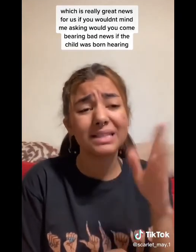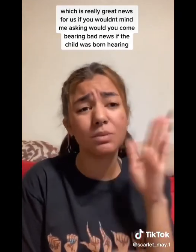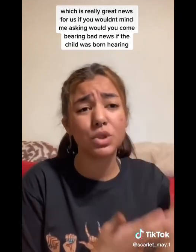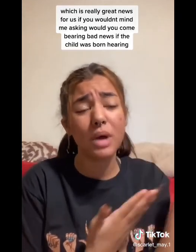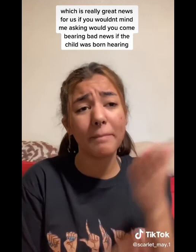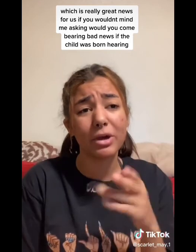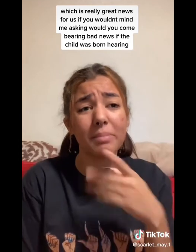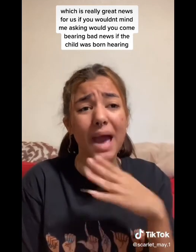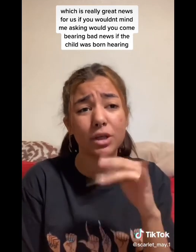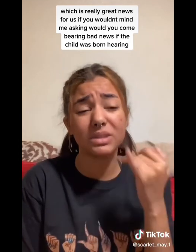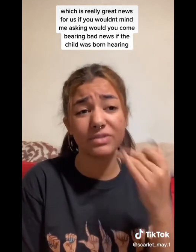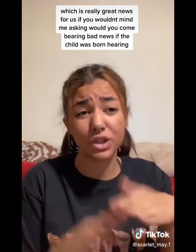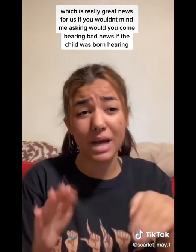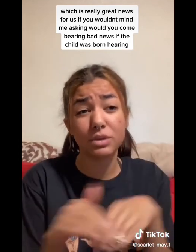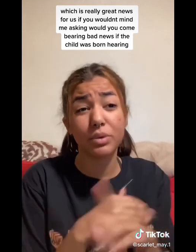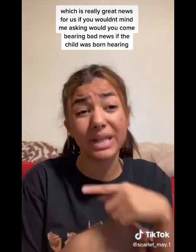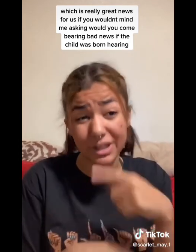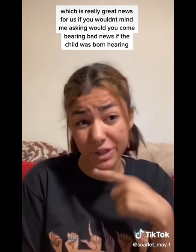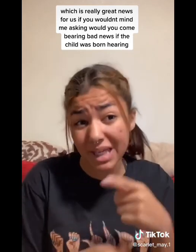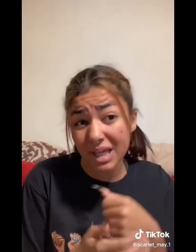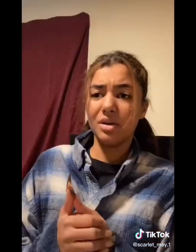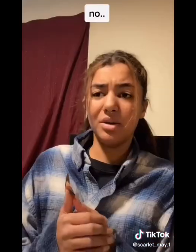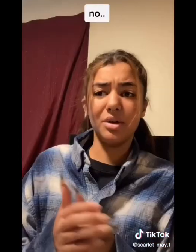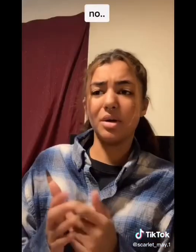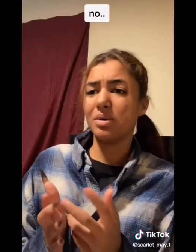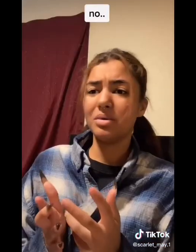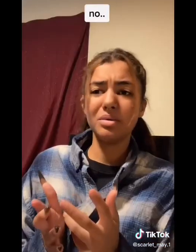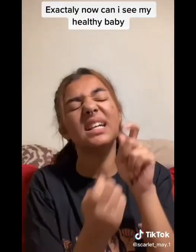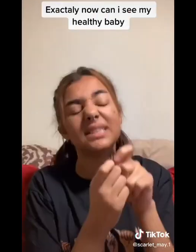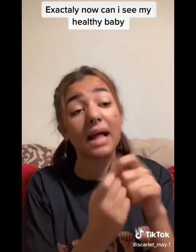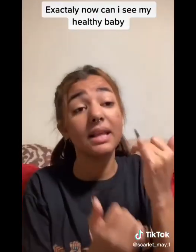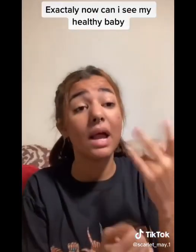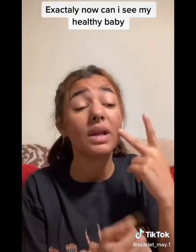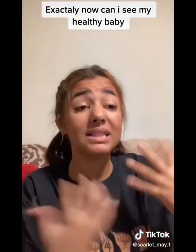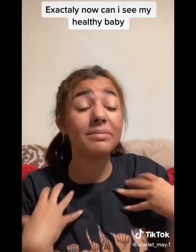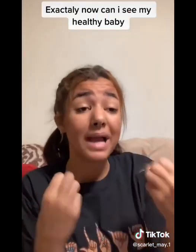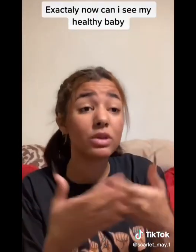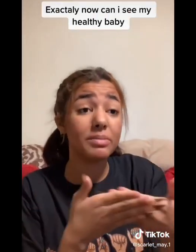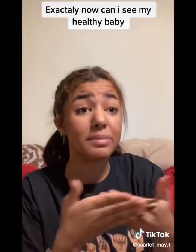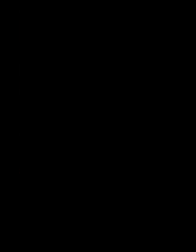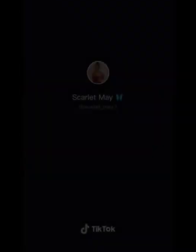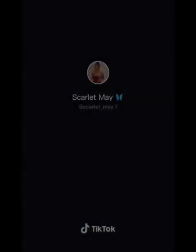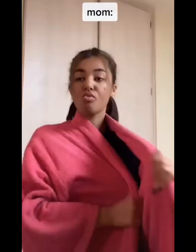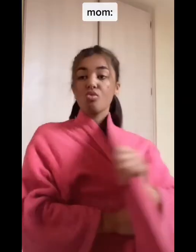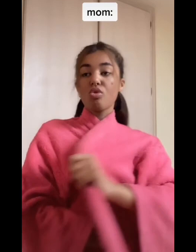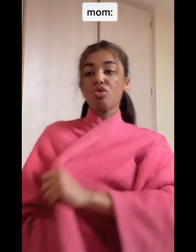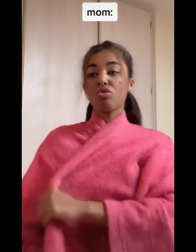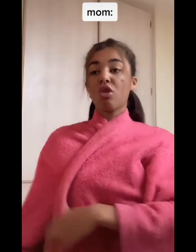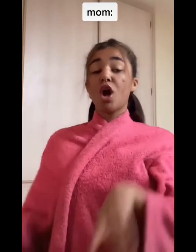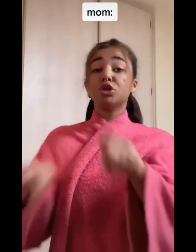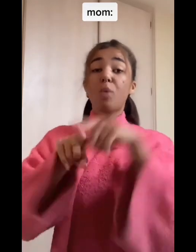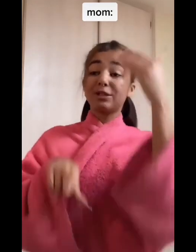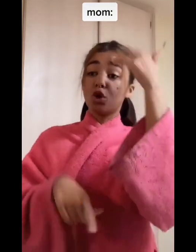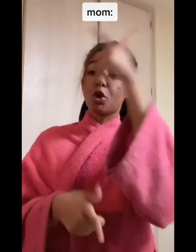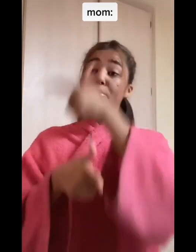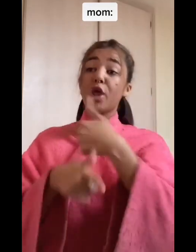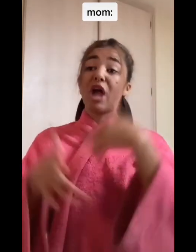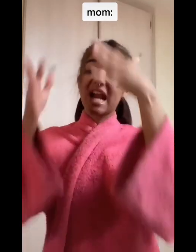would you come bearing bad news if the child was born hearing? No. Exactly, now can I see my healthy baby? So as you know, your brother has decided